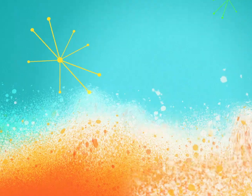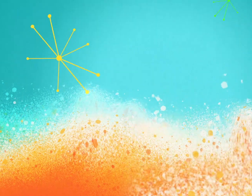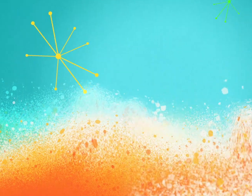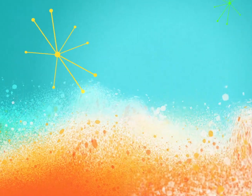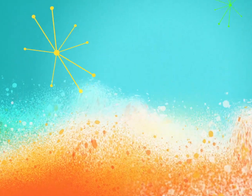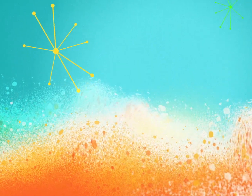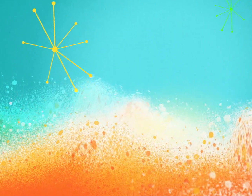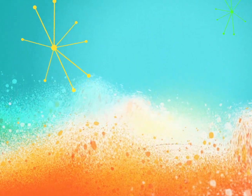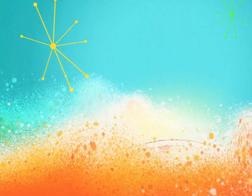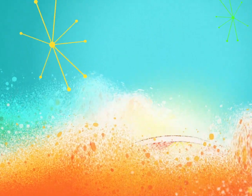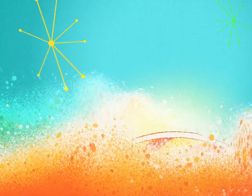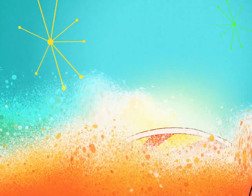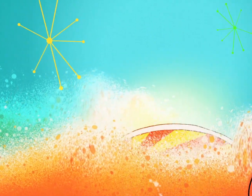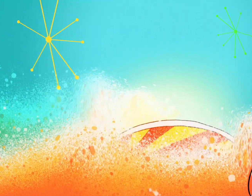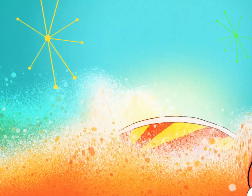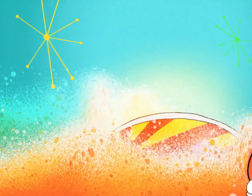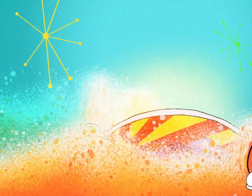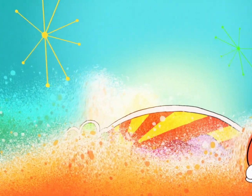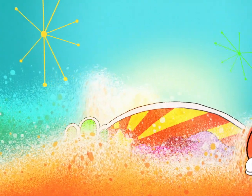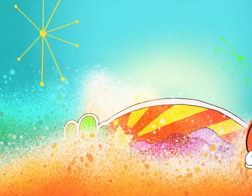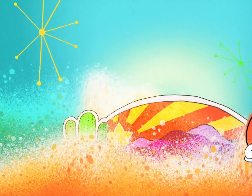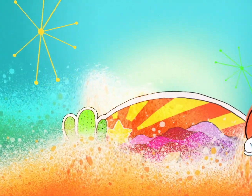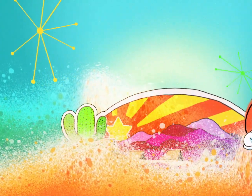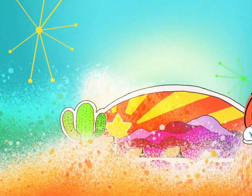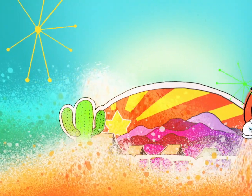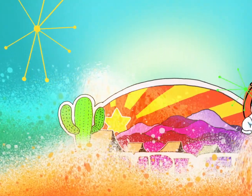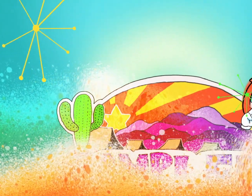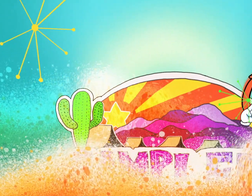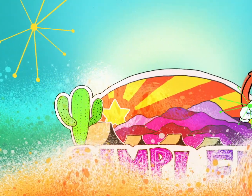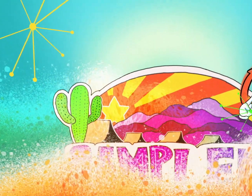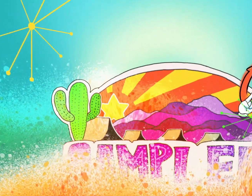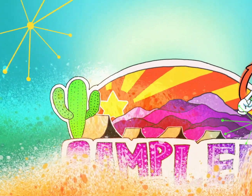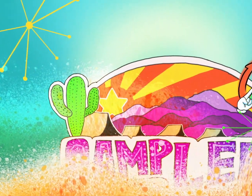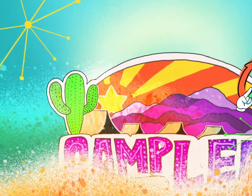An orange and blue animation appears. The Camp Leap logo appears inside the animation.